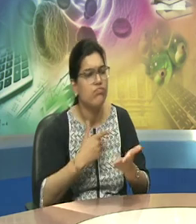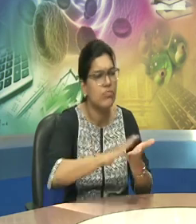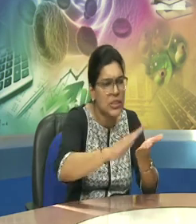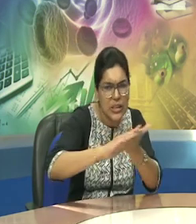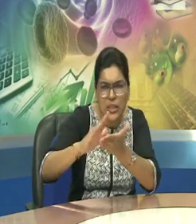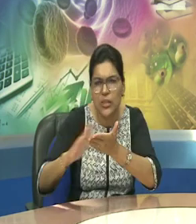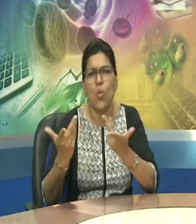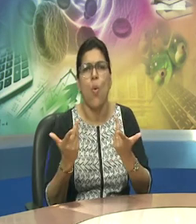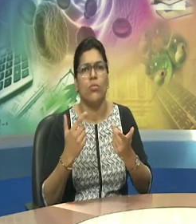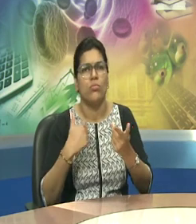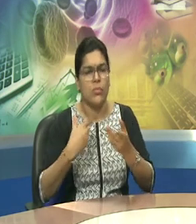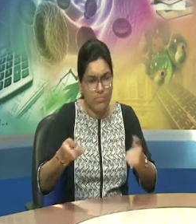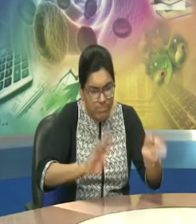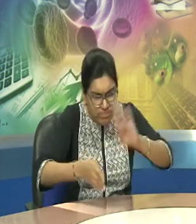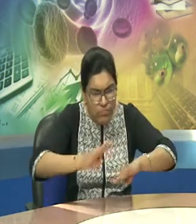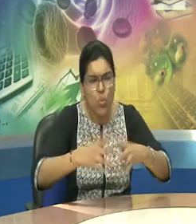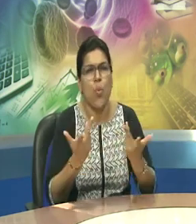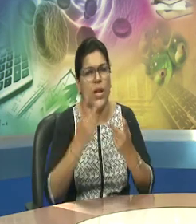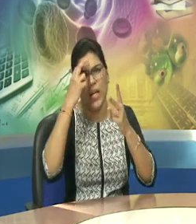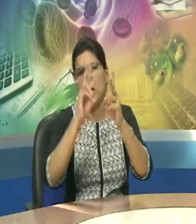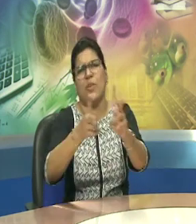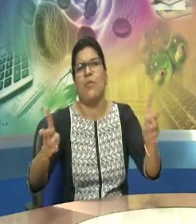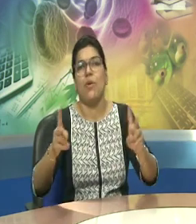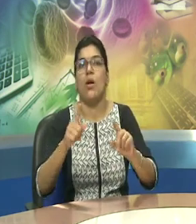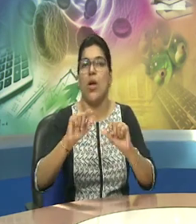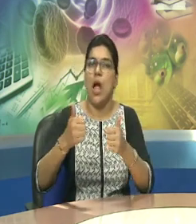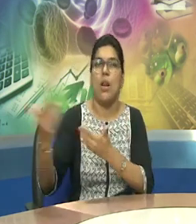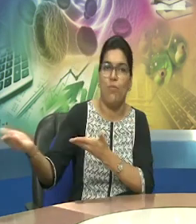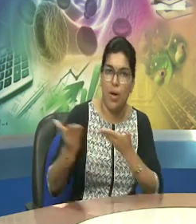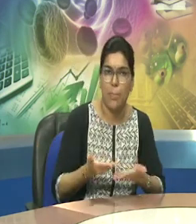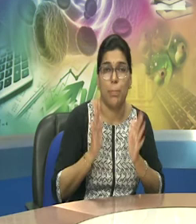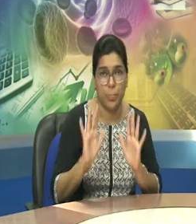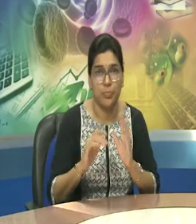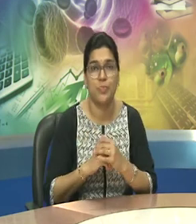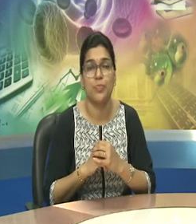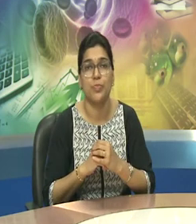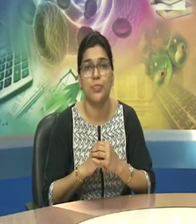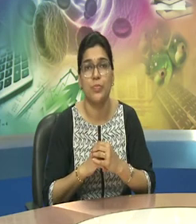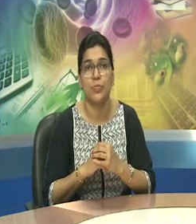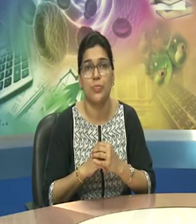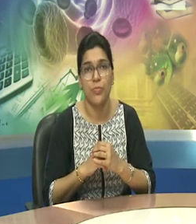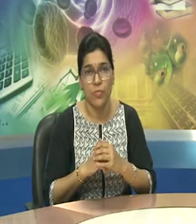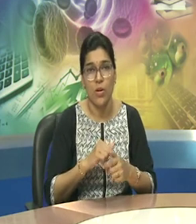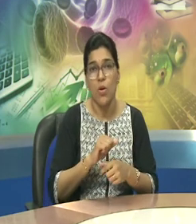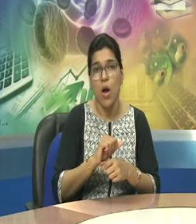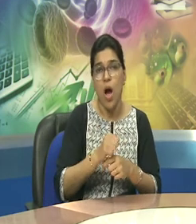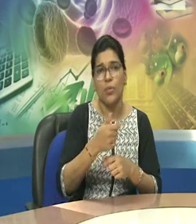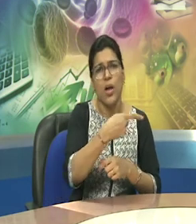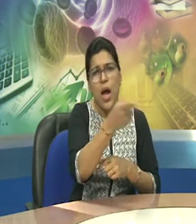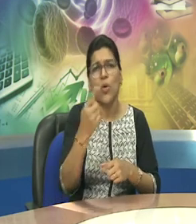find difficult to find the required person for the suitable job.